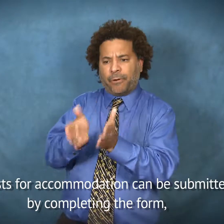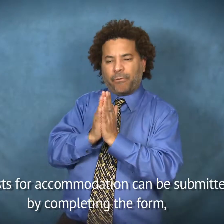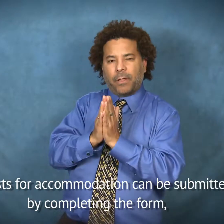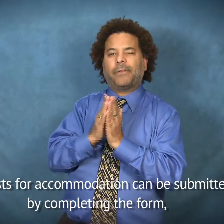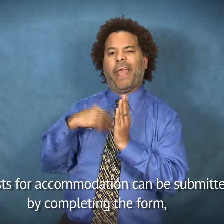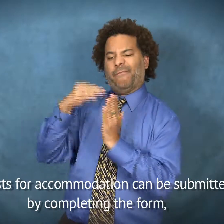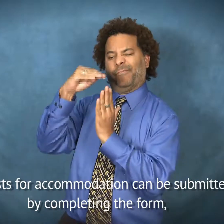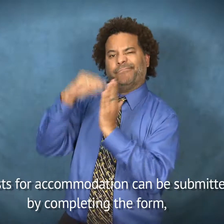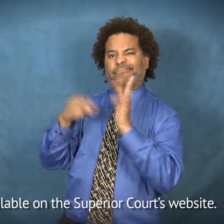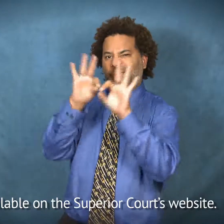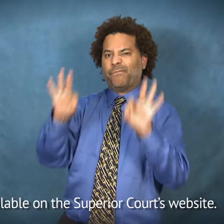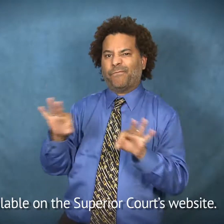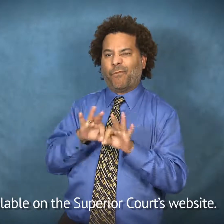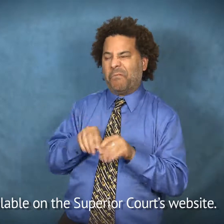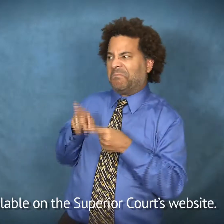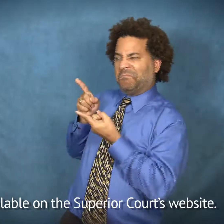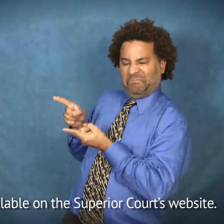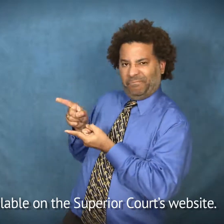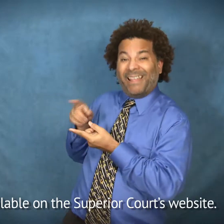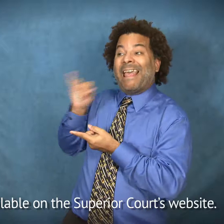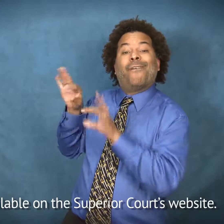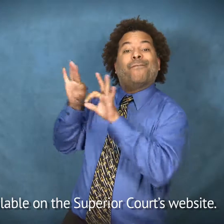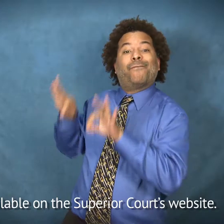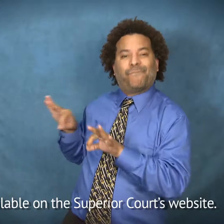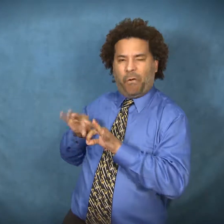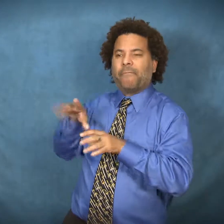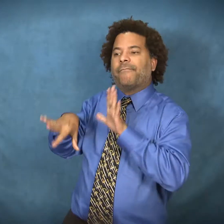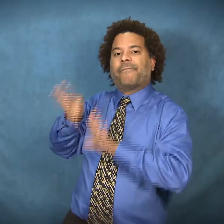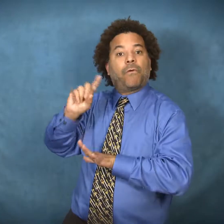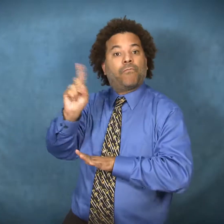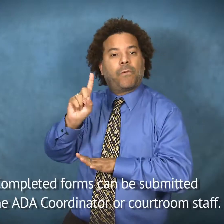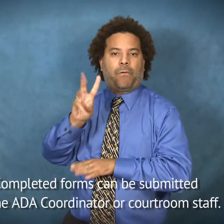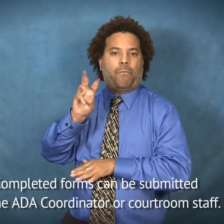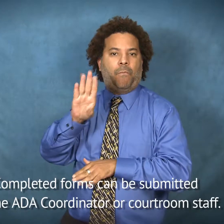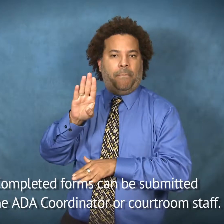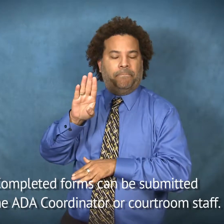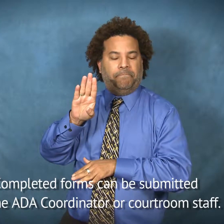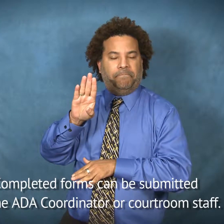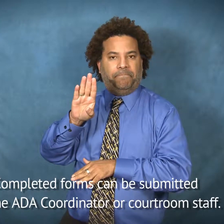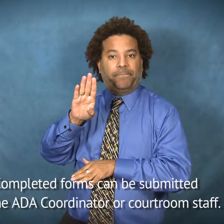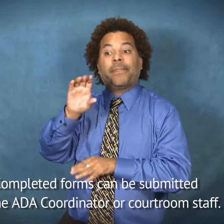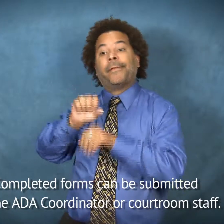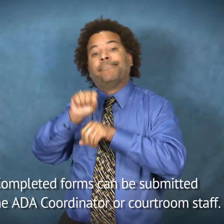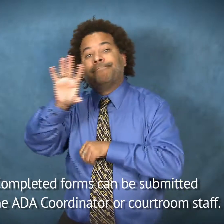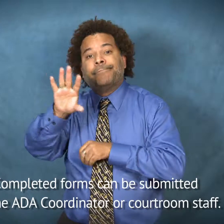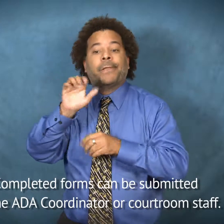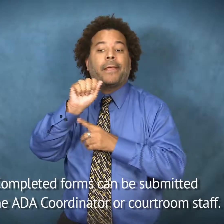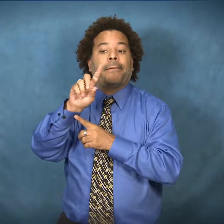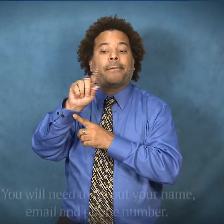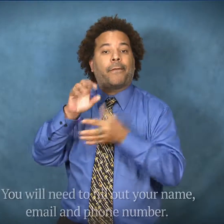the form available on the Superior Court's website. Completed forms can be submitted to the ADA coordinator or courtroom staff. You will